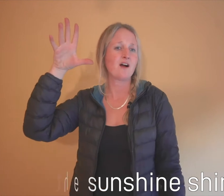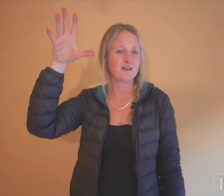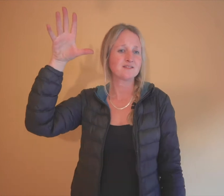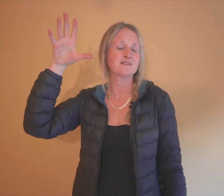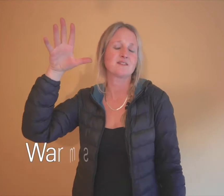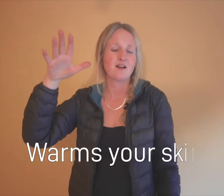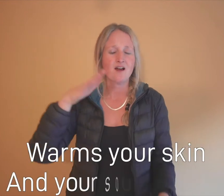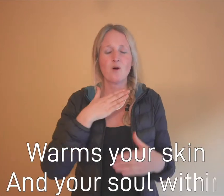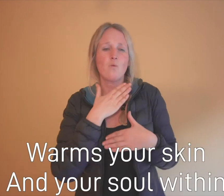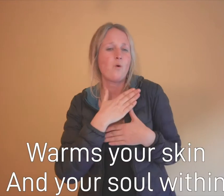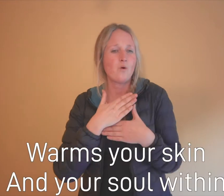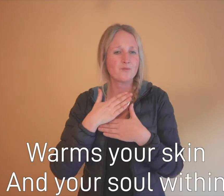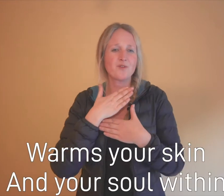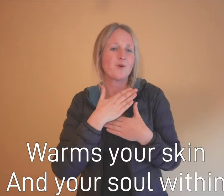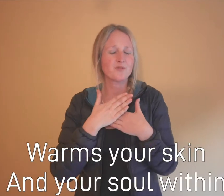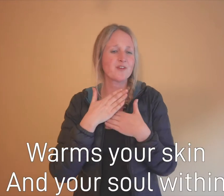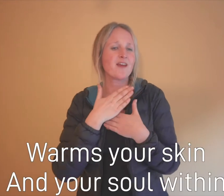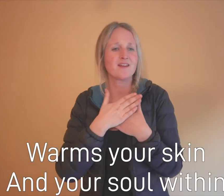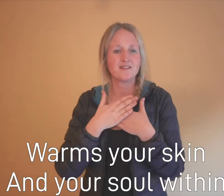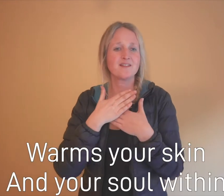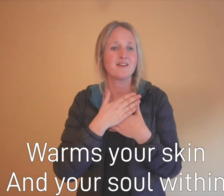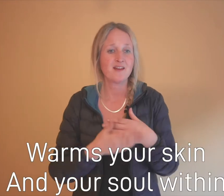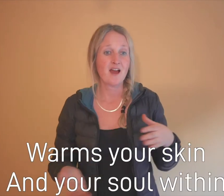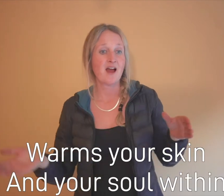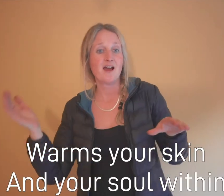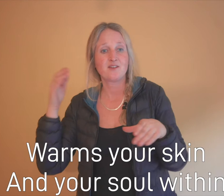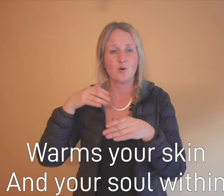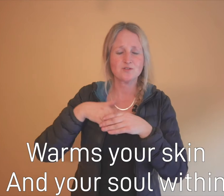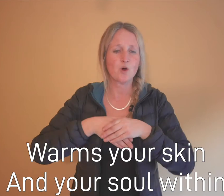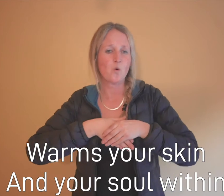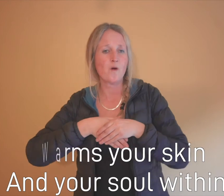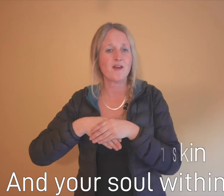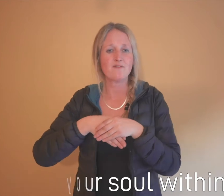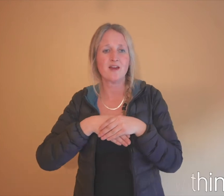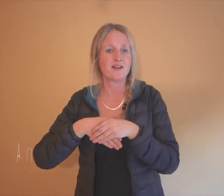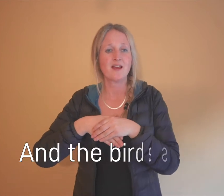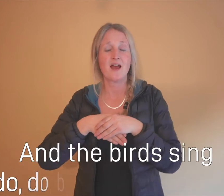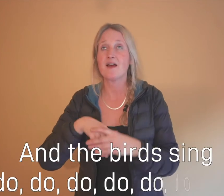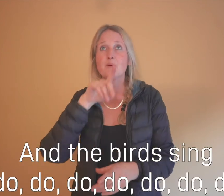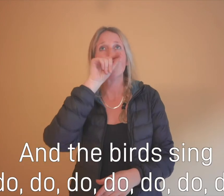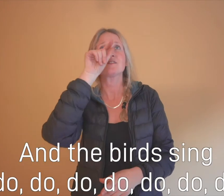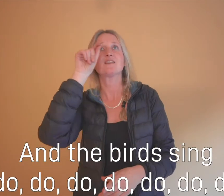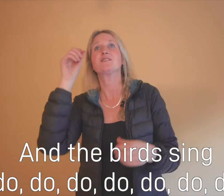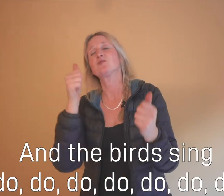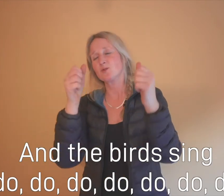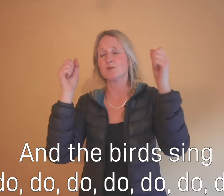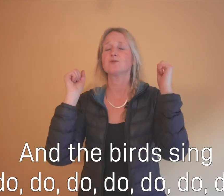shines, warms your skin and your soul within. And the birds sing do do